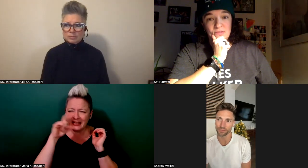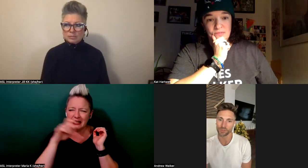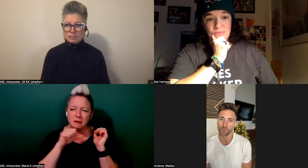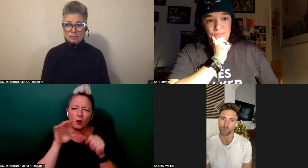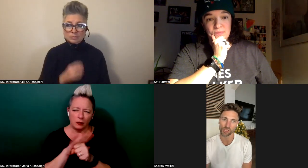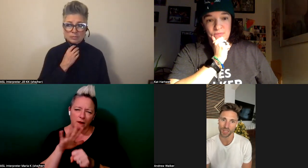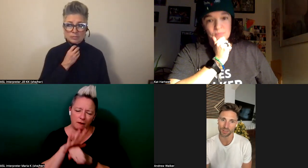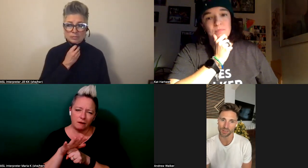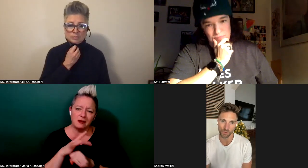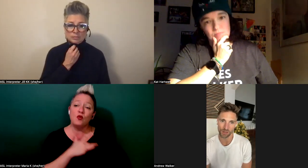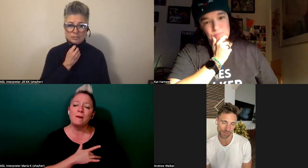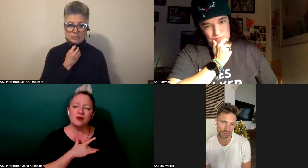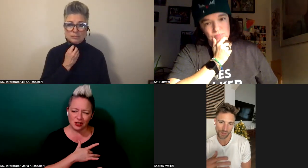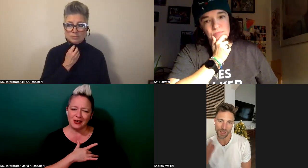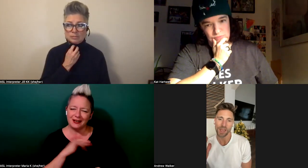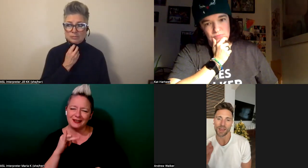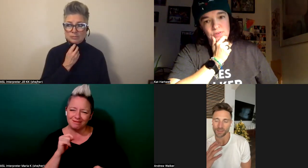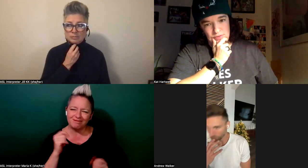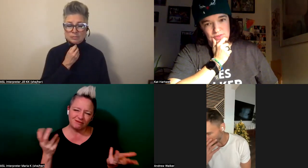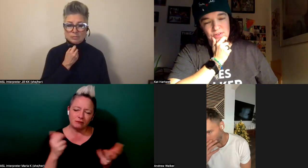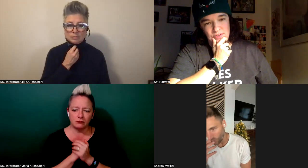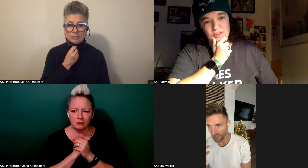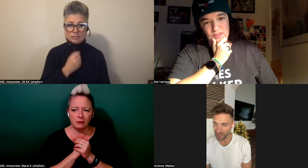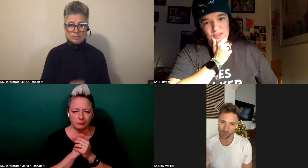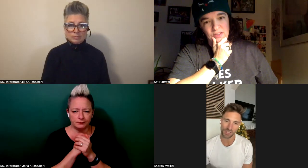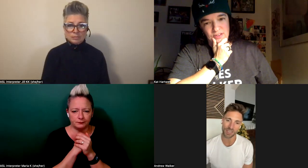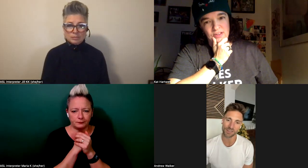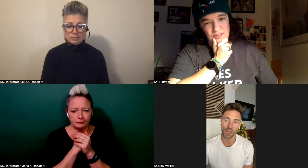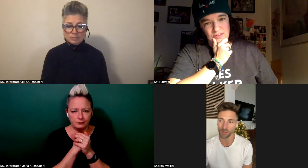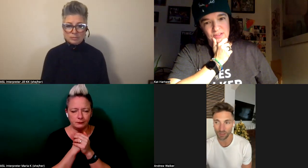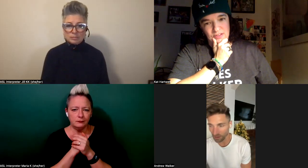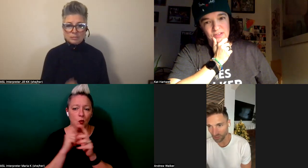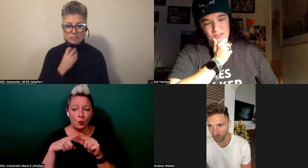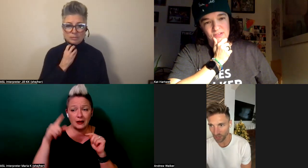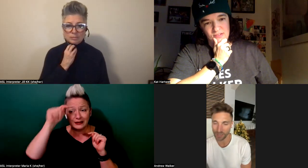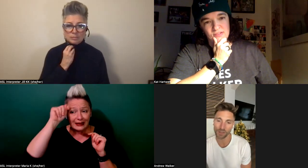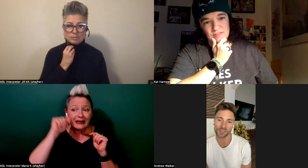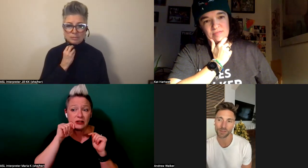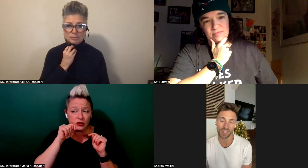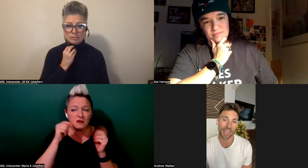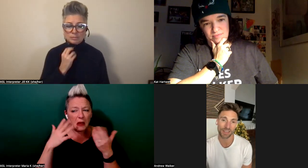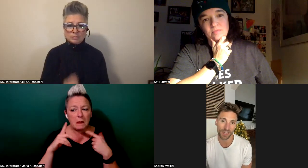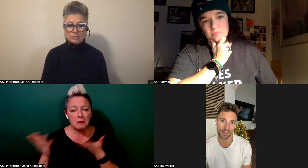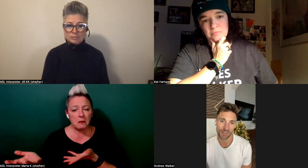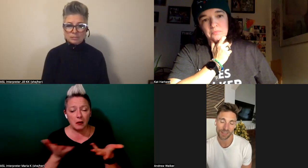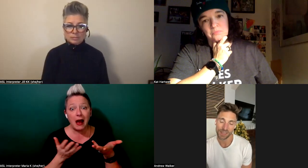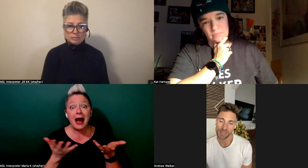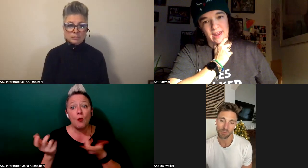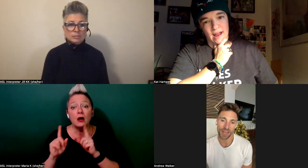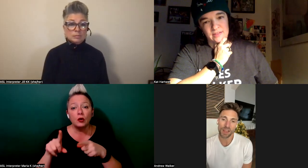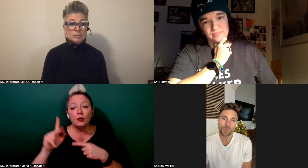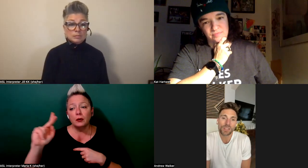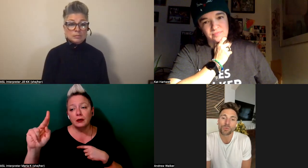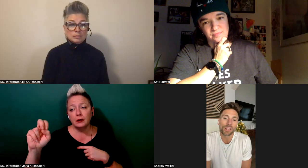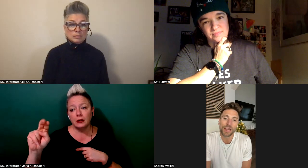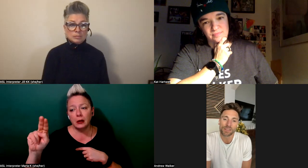enough to appreciate as well. So I think, when they hit their teens, I would love to go there. I'd love to take them to Kenya,